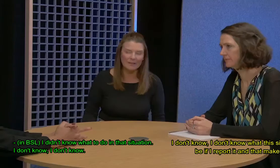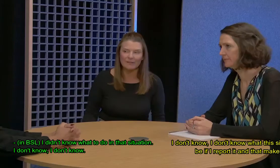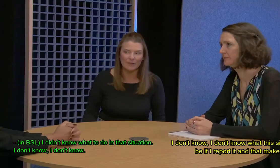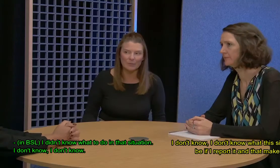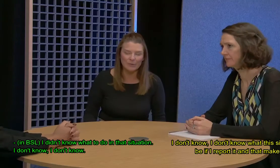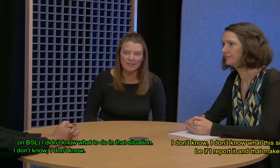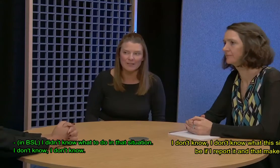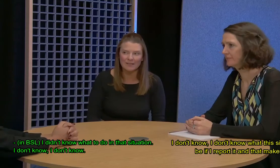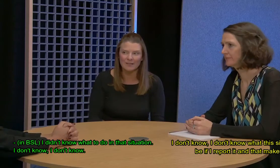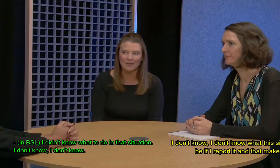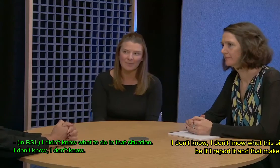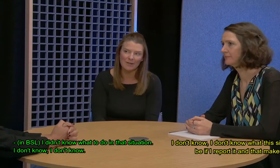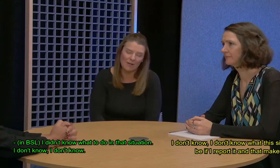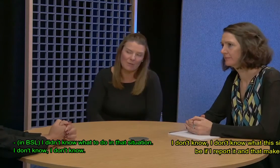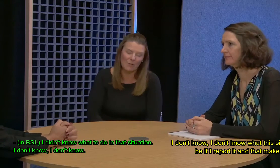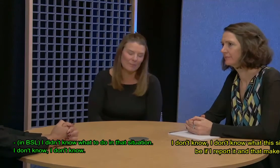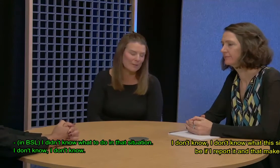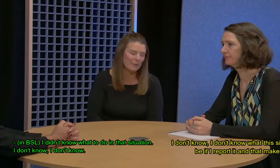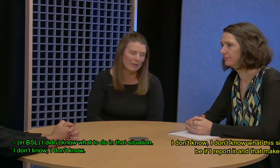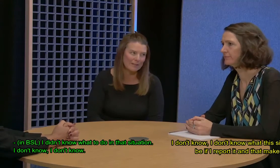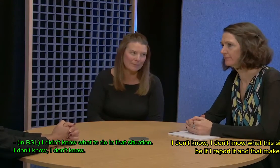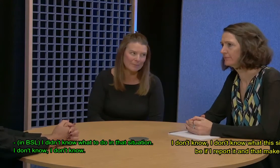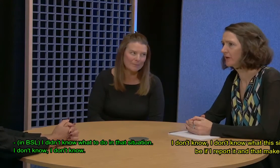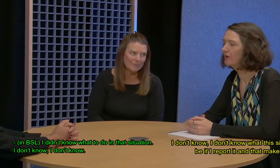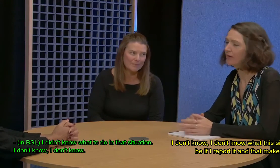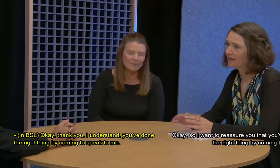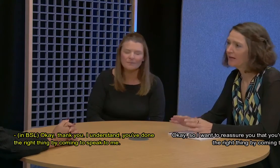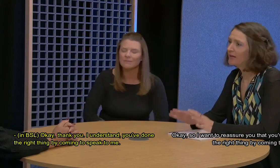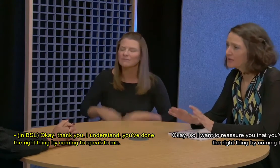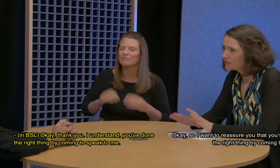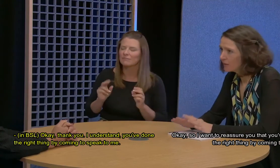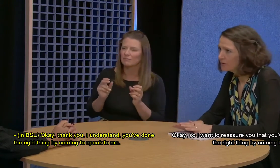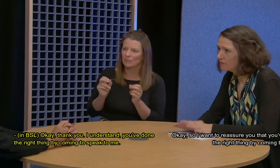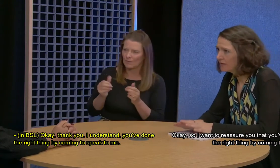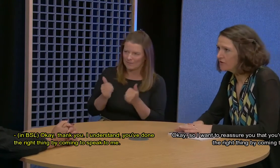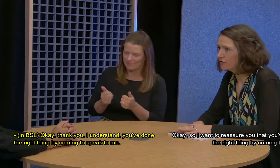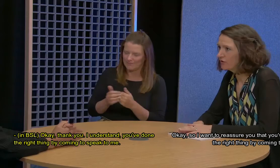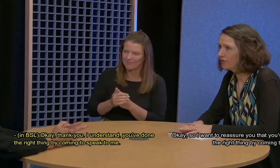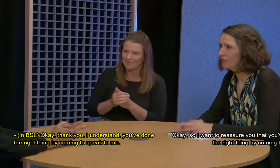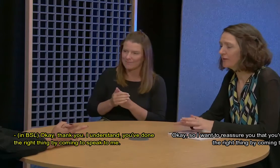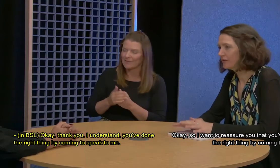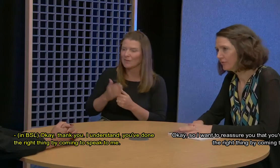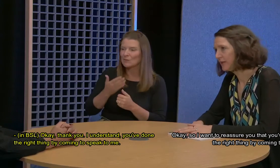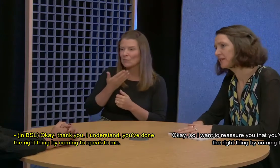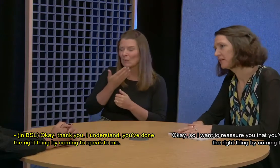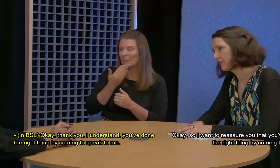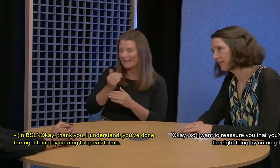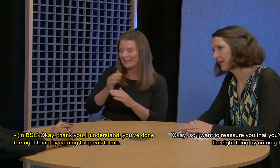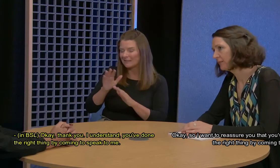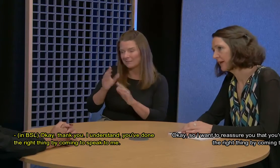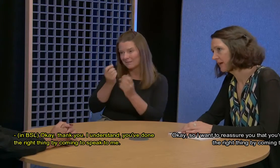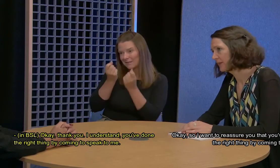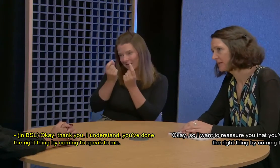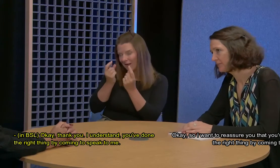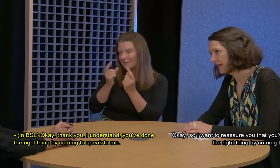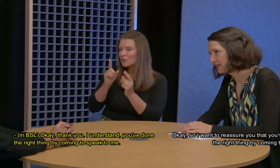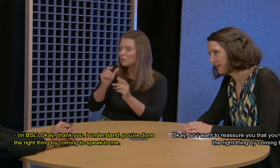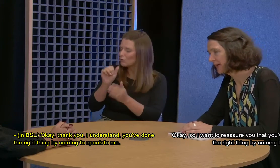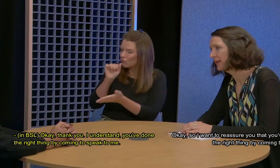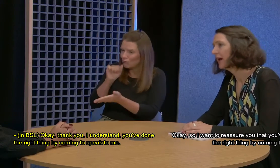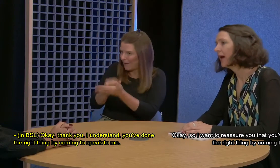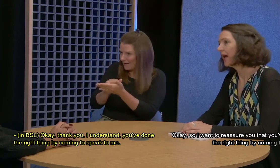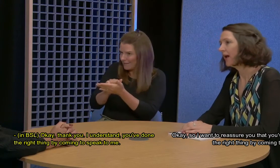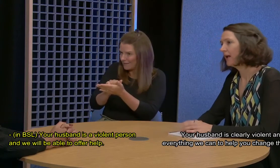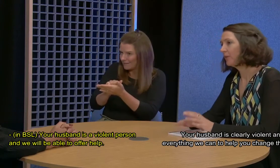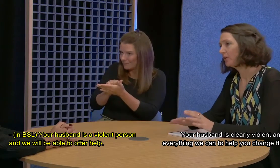would be if I reported, and that makes me worried. Okay, so I want to reassure you that you've really done the right thing by coming to speak to